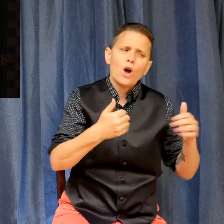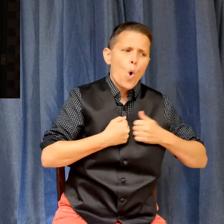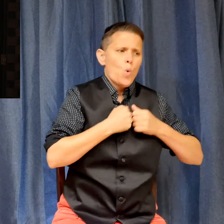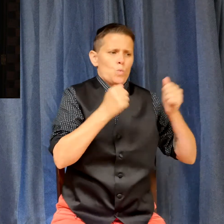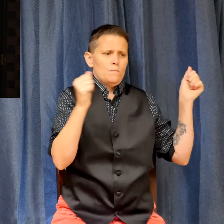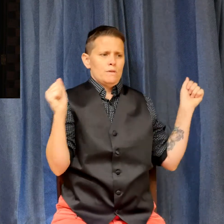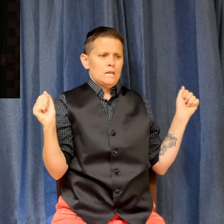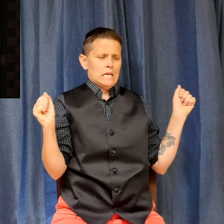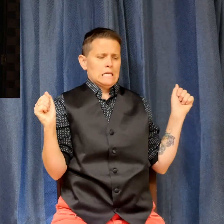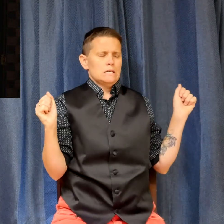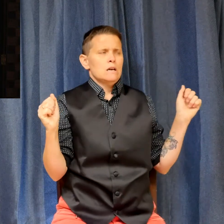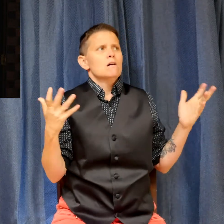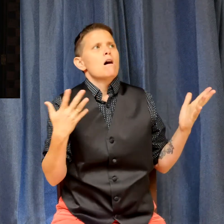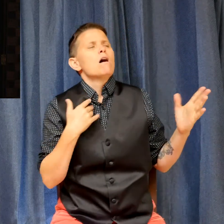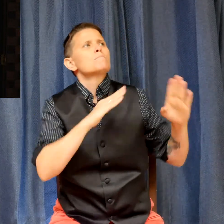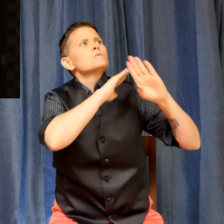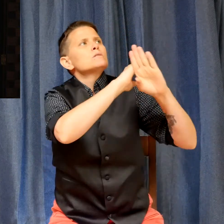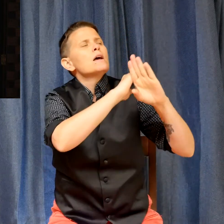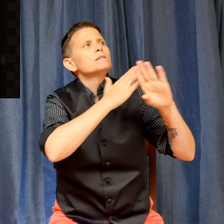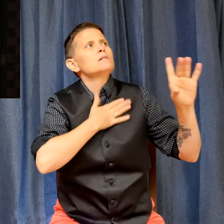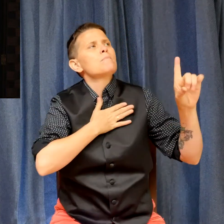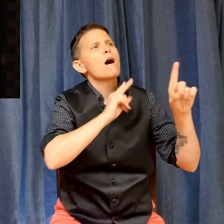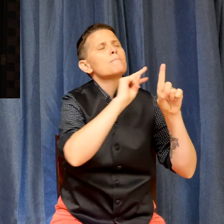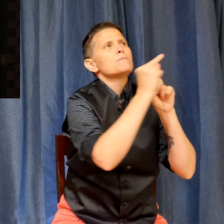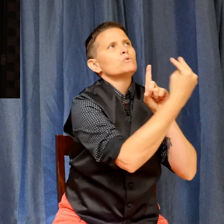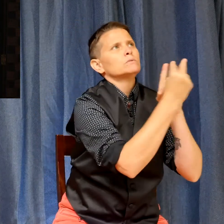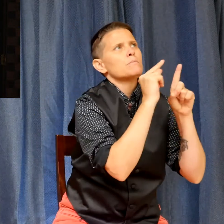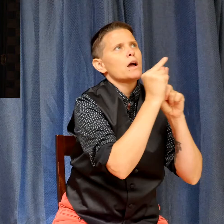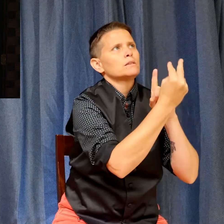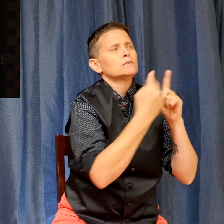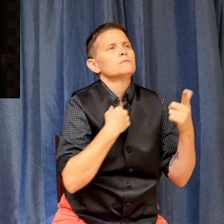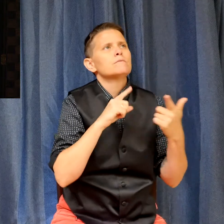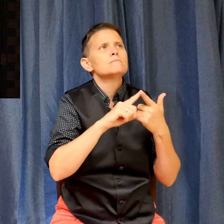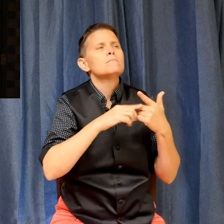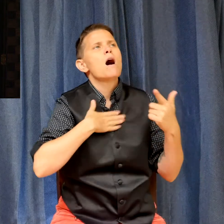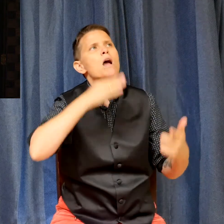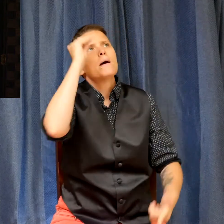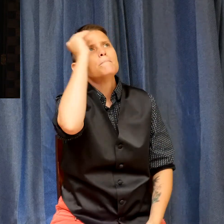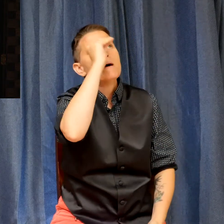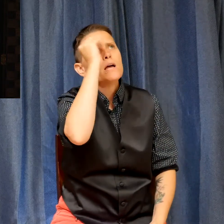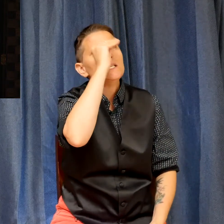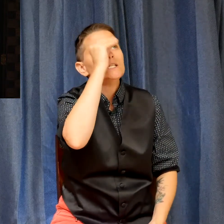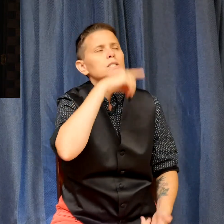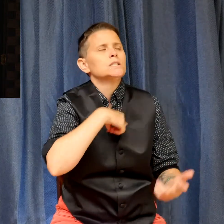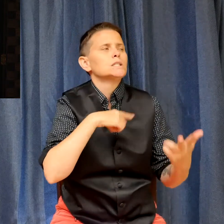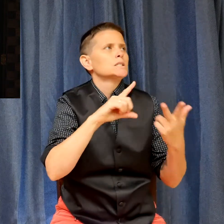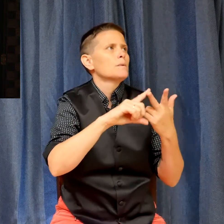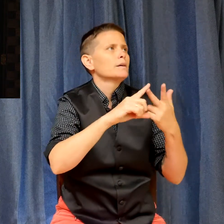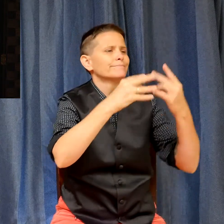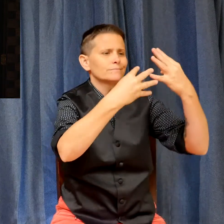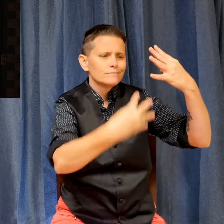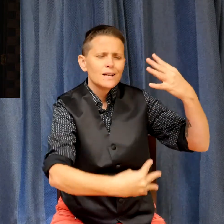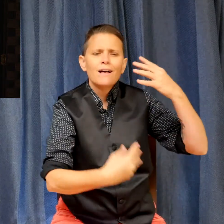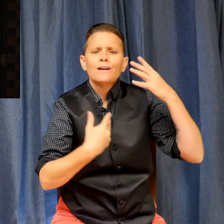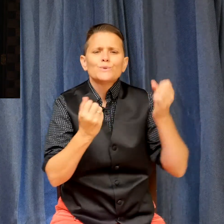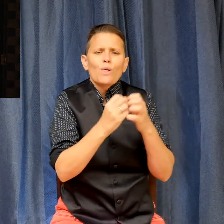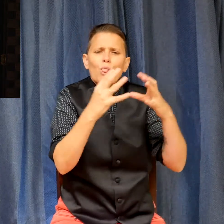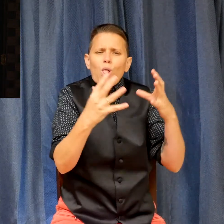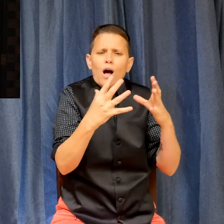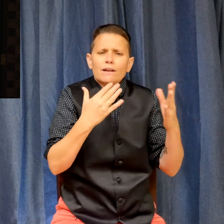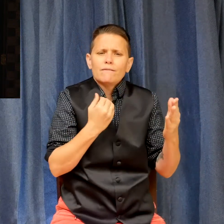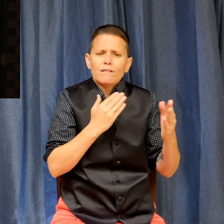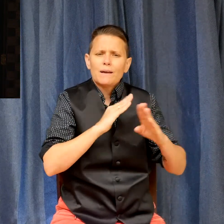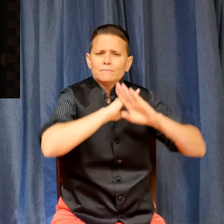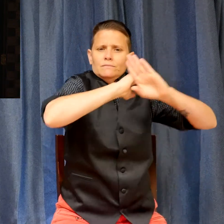protecting my opinions, there's a lot of protection going on. Right.